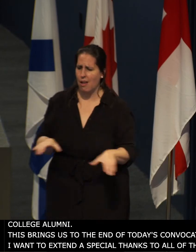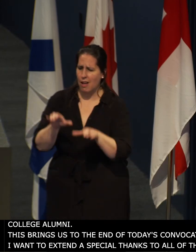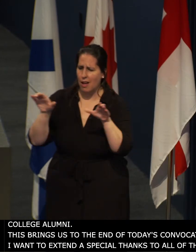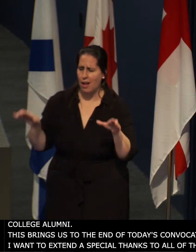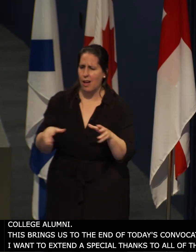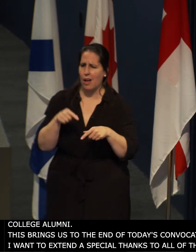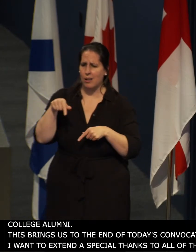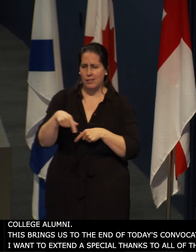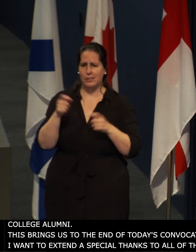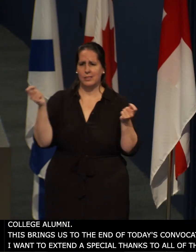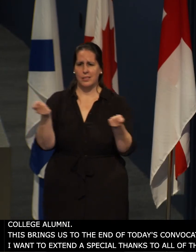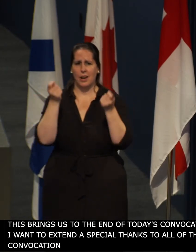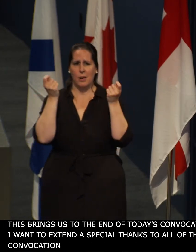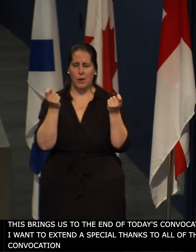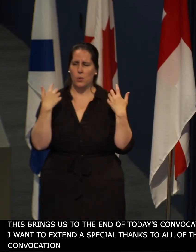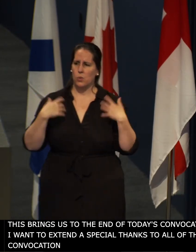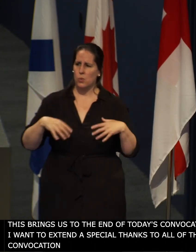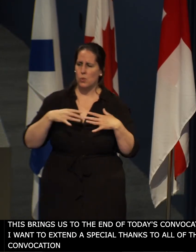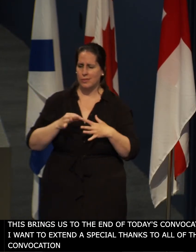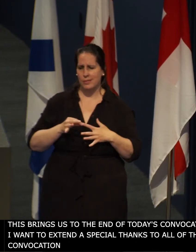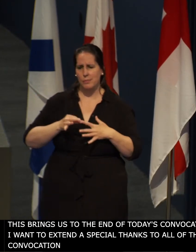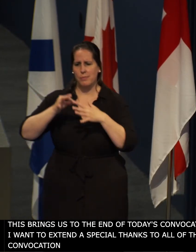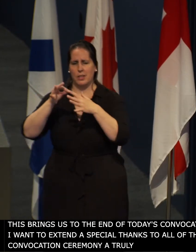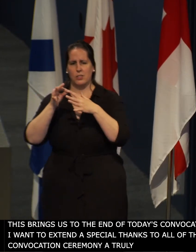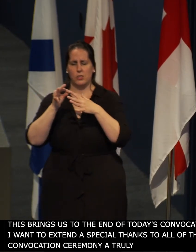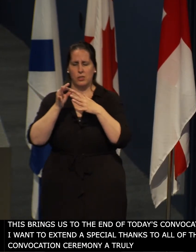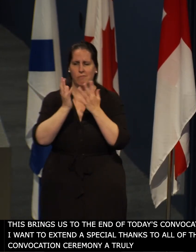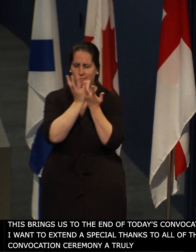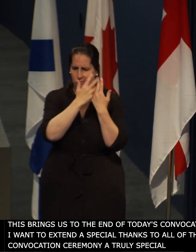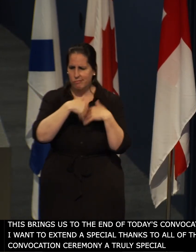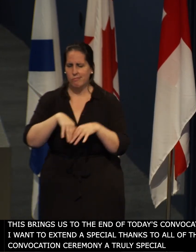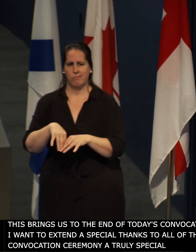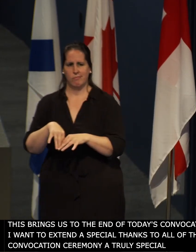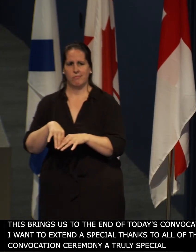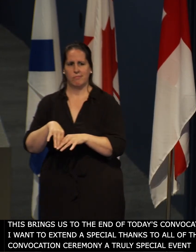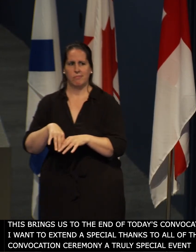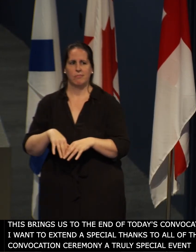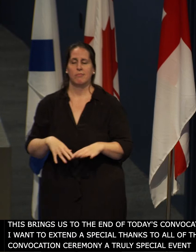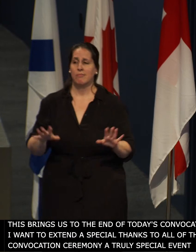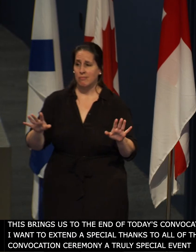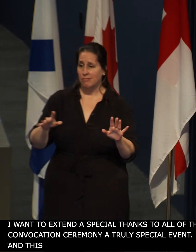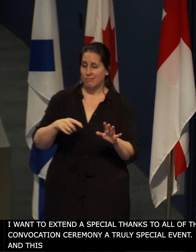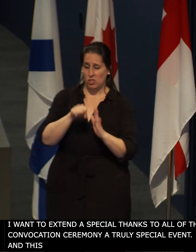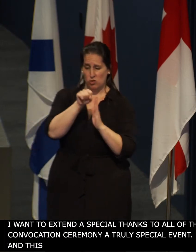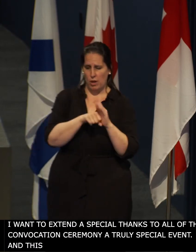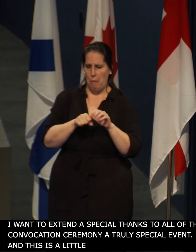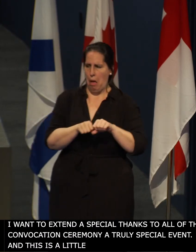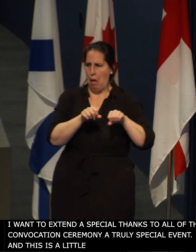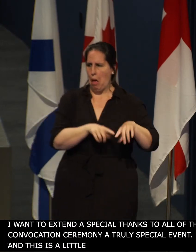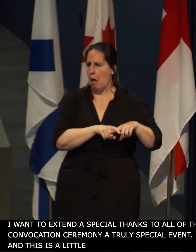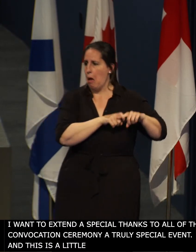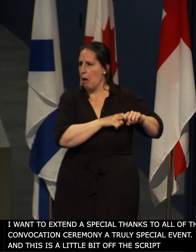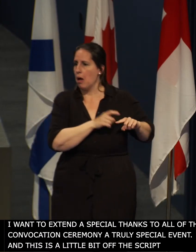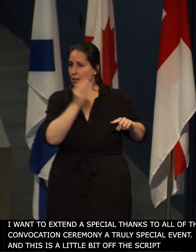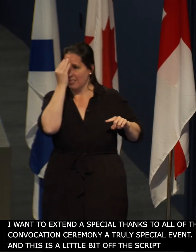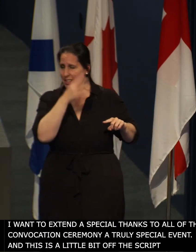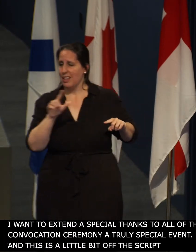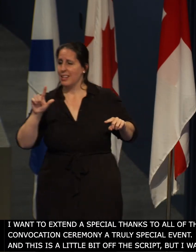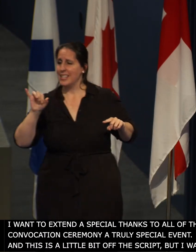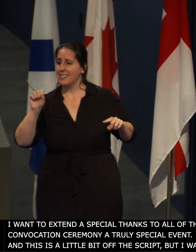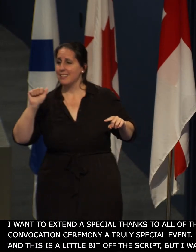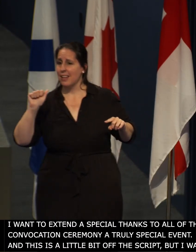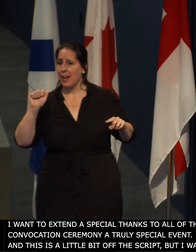convocation ceremony a truly special event. And this is a little bit off the script, but I want to call up Lisa